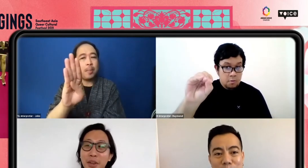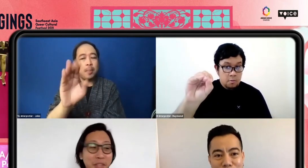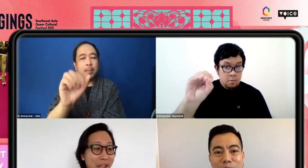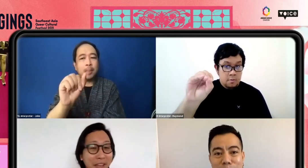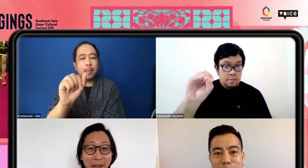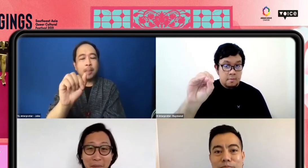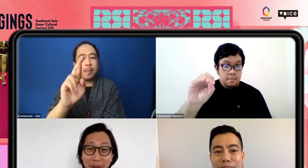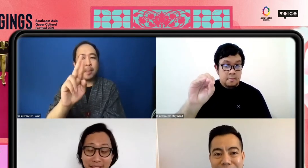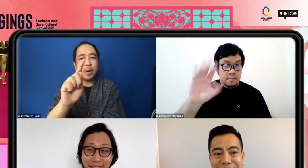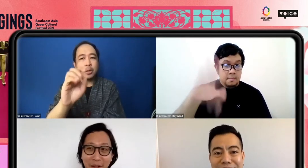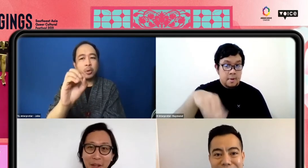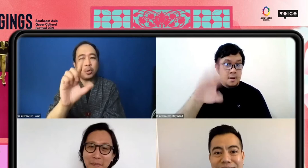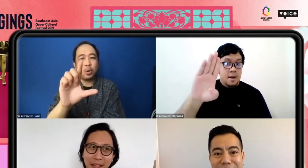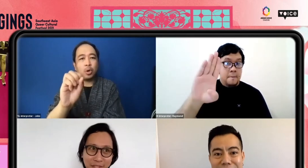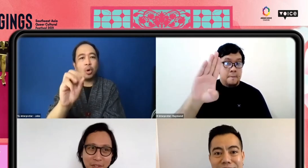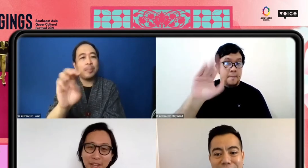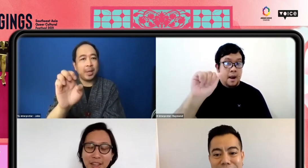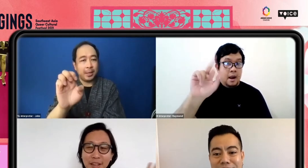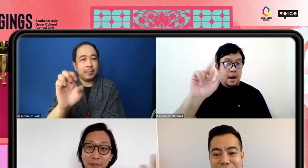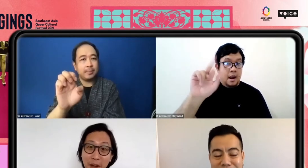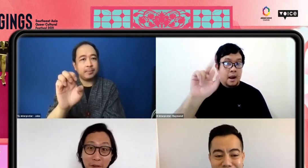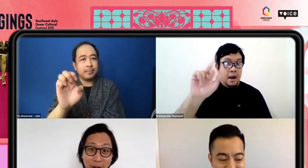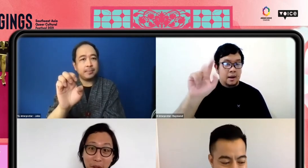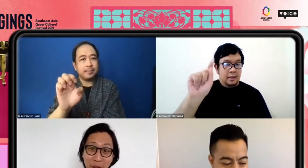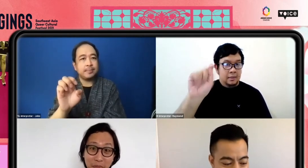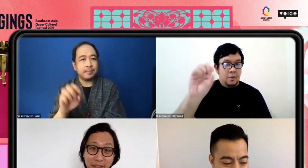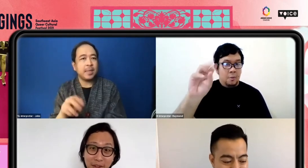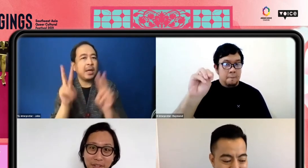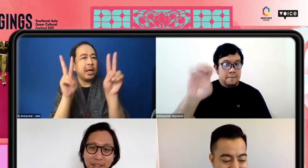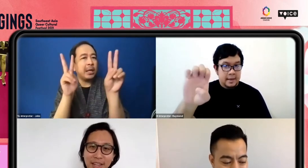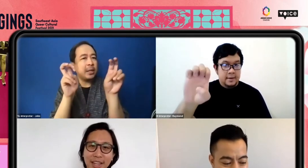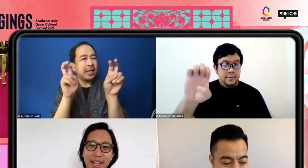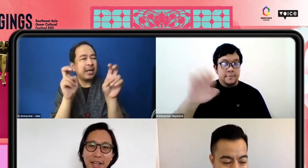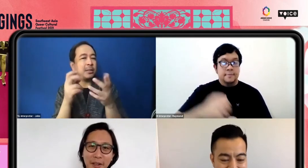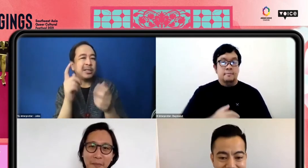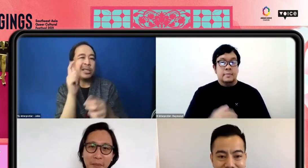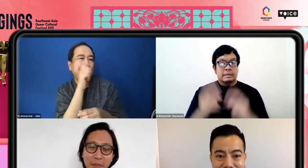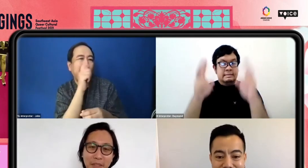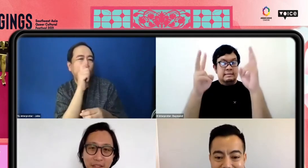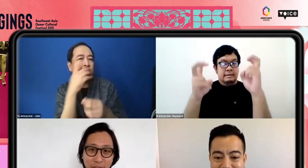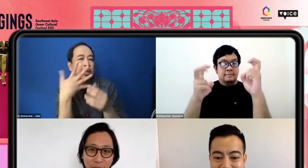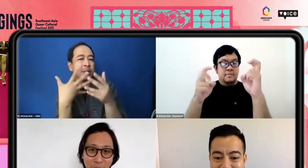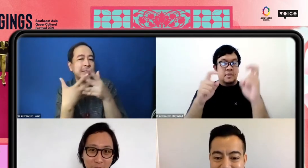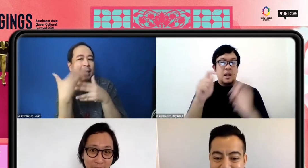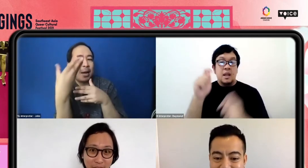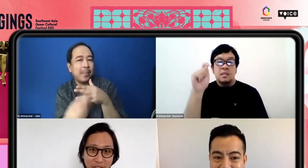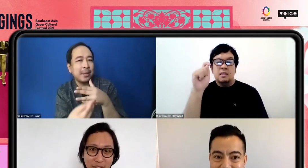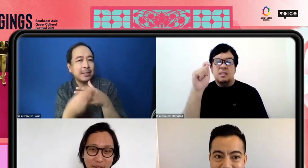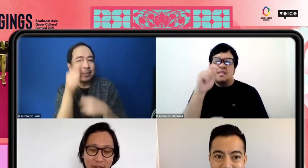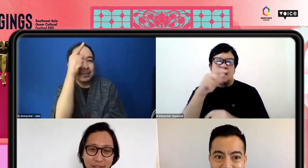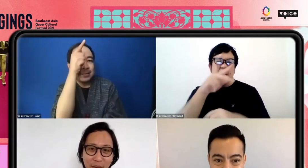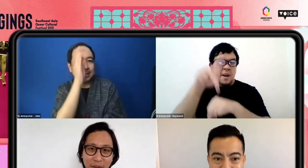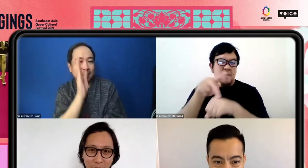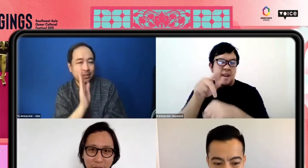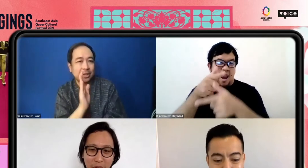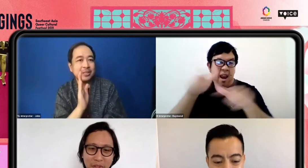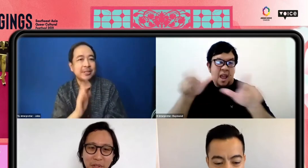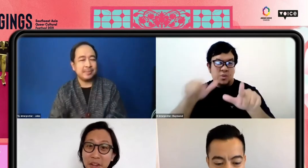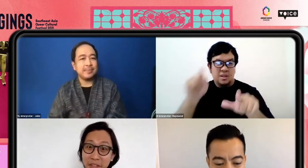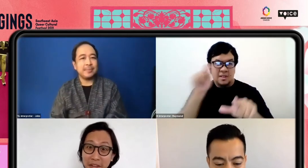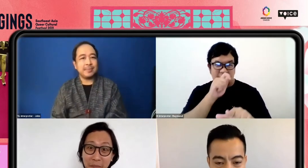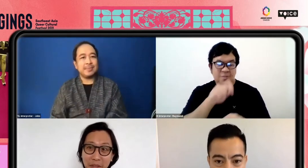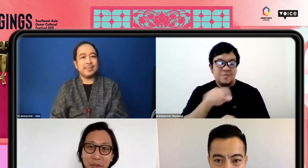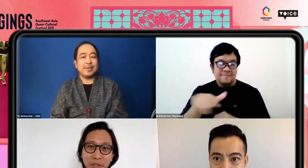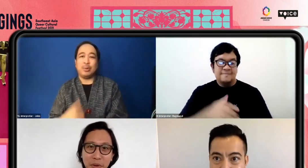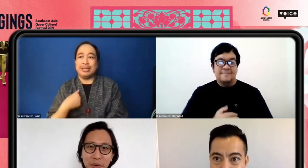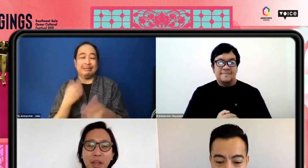copy. I don't have a copy right now. I'm actually far from my hometown. I'm in the institution where I'm teaching right now in the dormitories. I don't